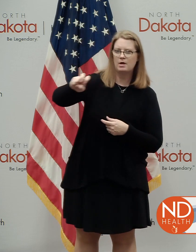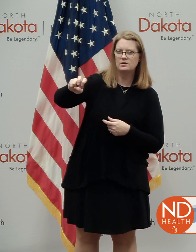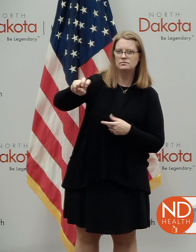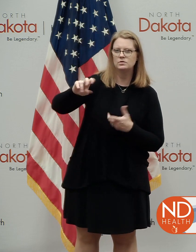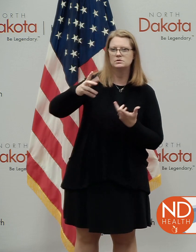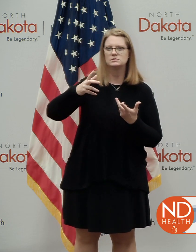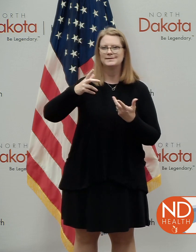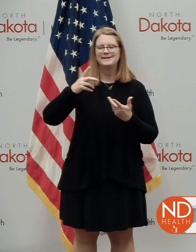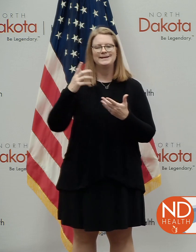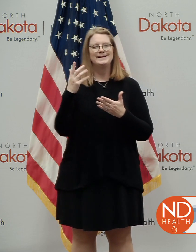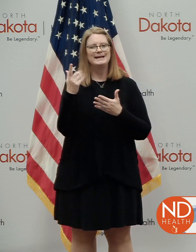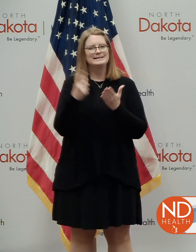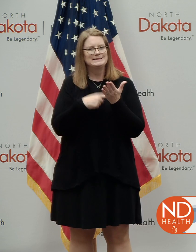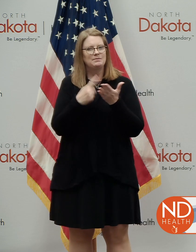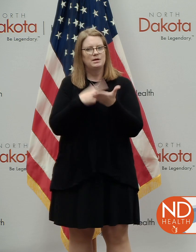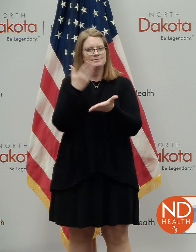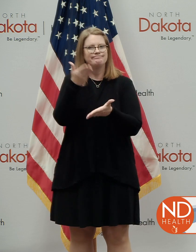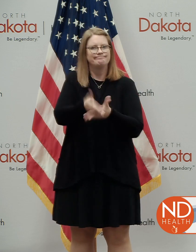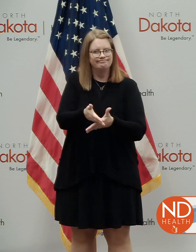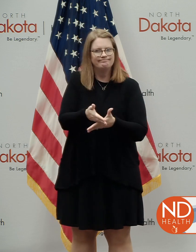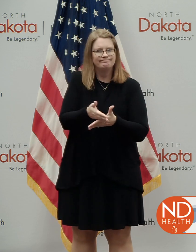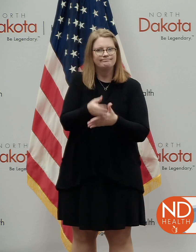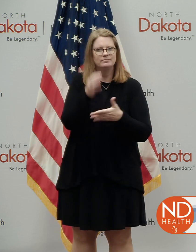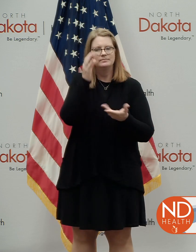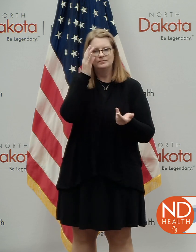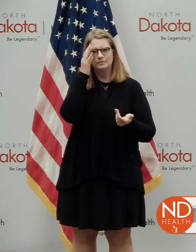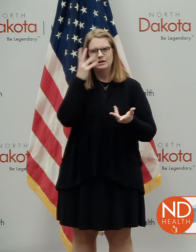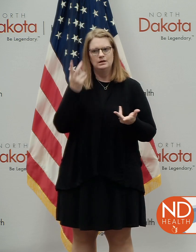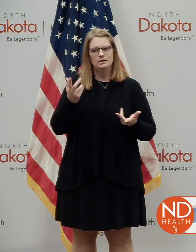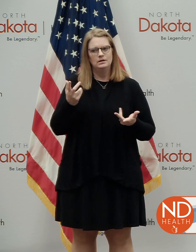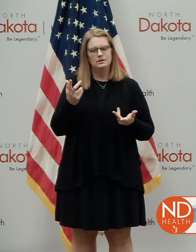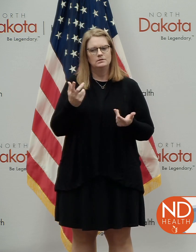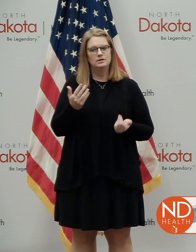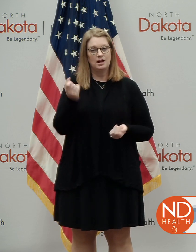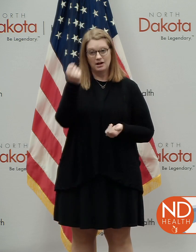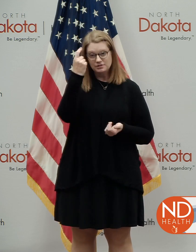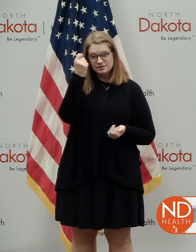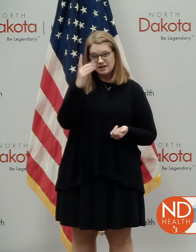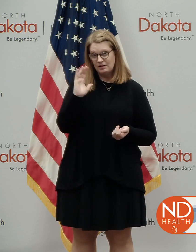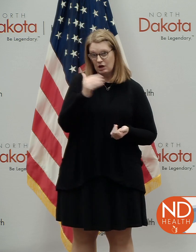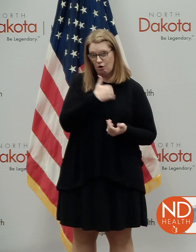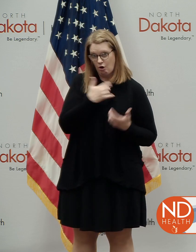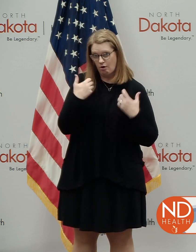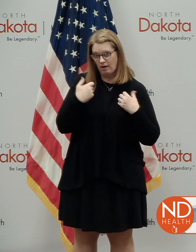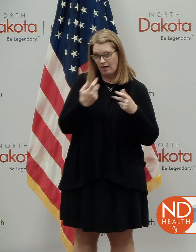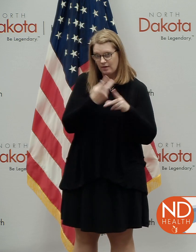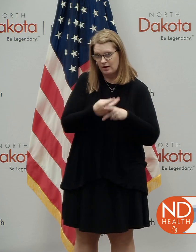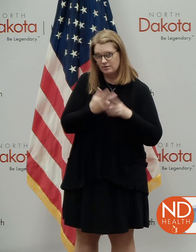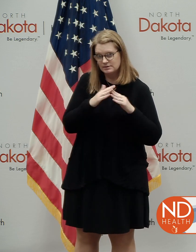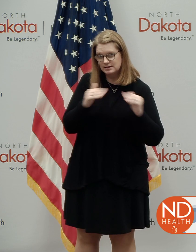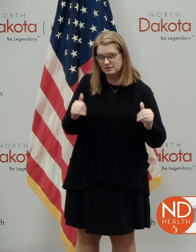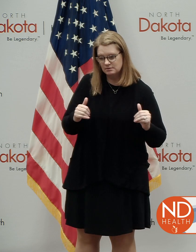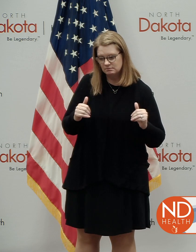more inconveniences for each of you as you deal with us directly, know that our healthcare system feels very comfortable and we feel